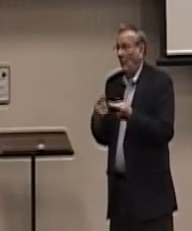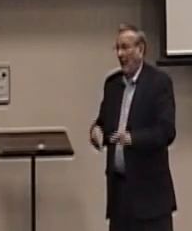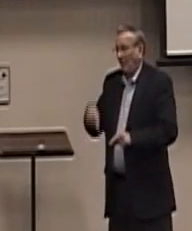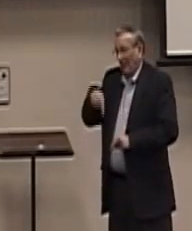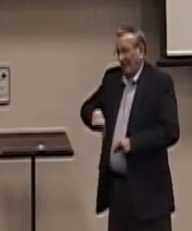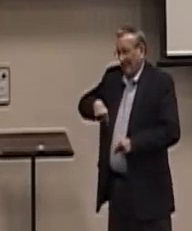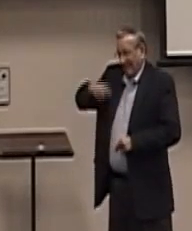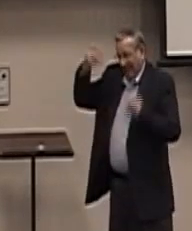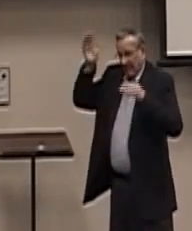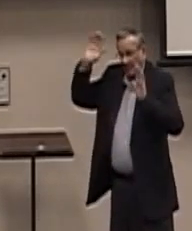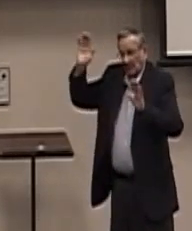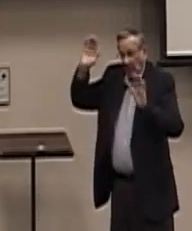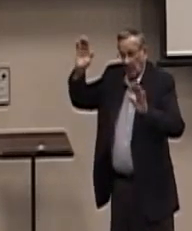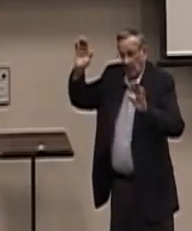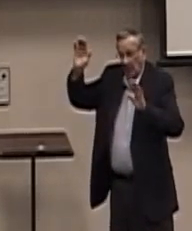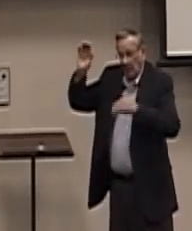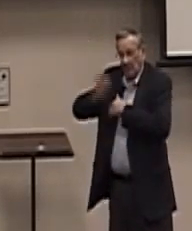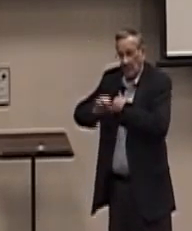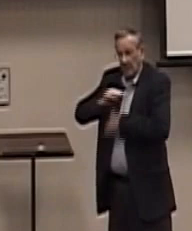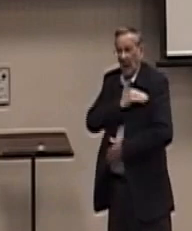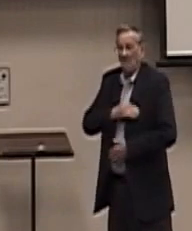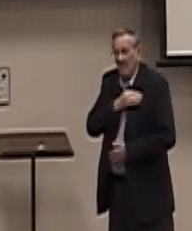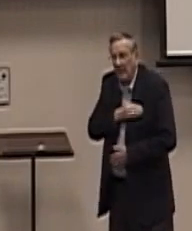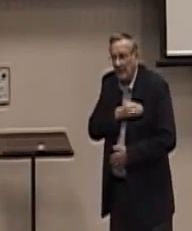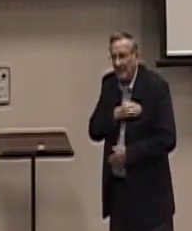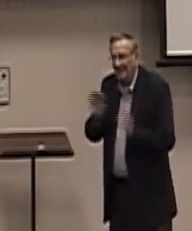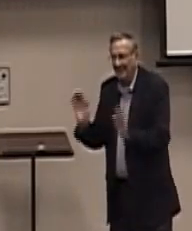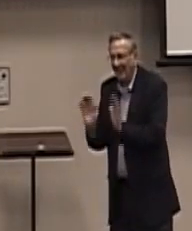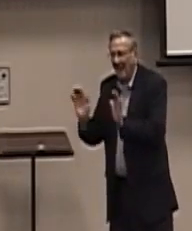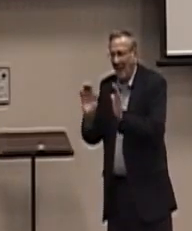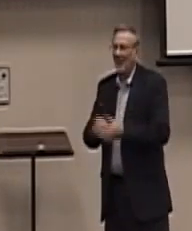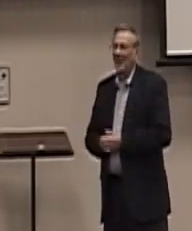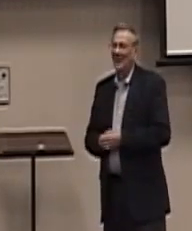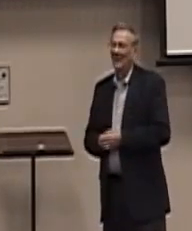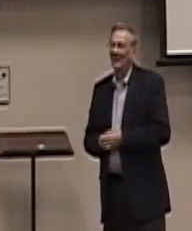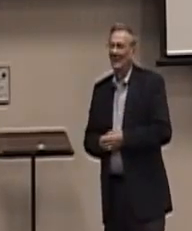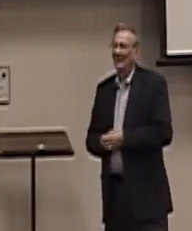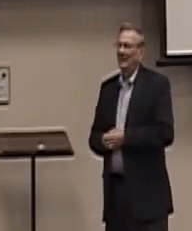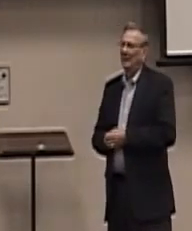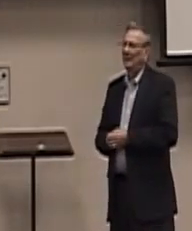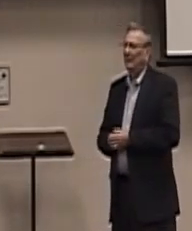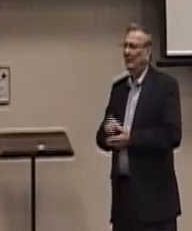coming Sunday, which is Sunset Mission Sunday. The Dean of Missions,